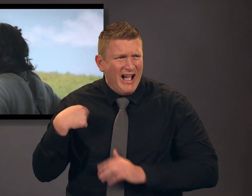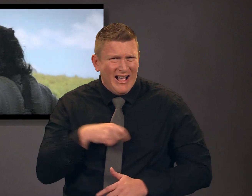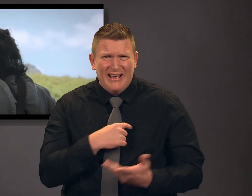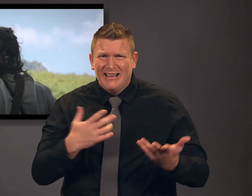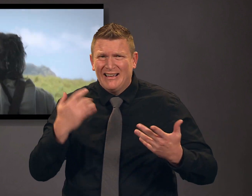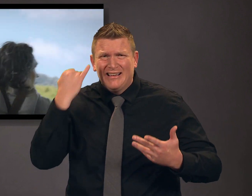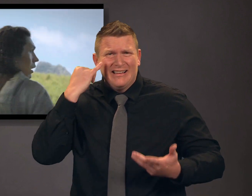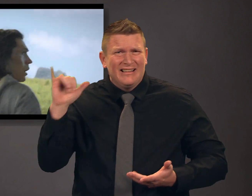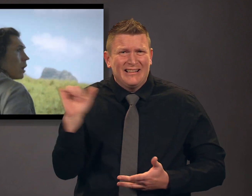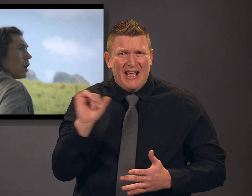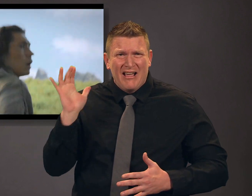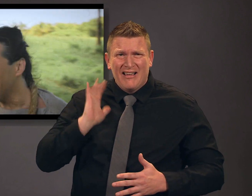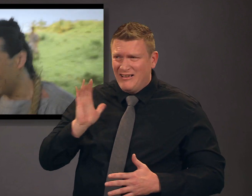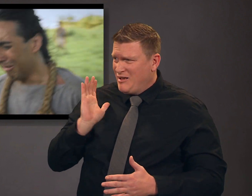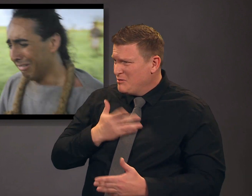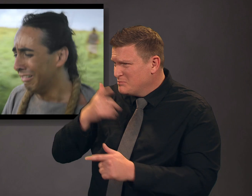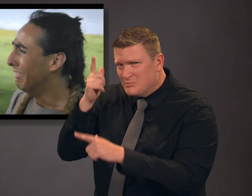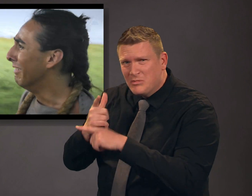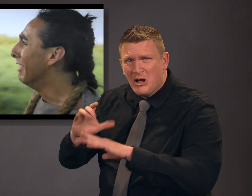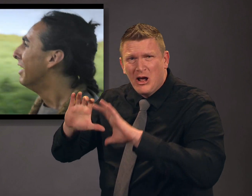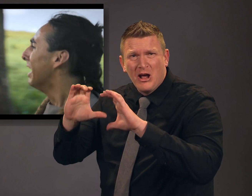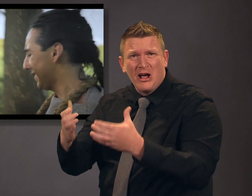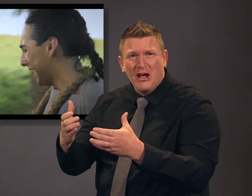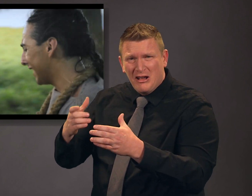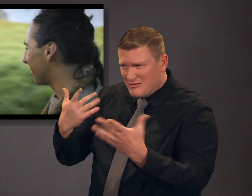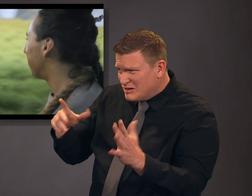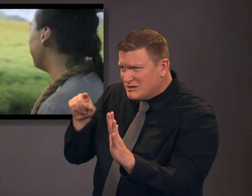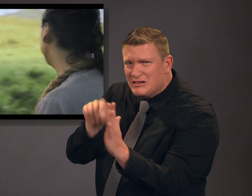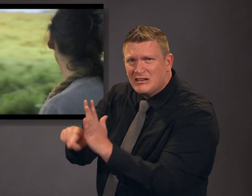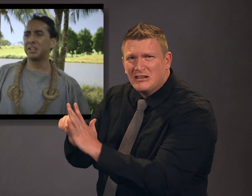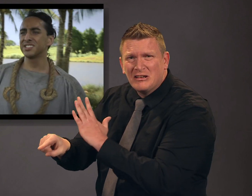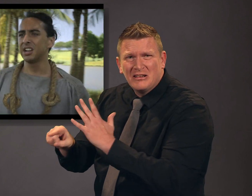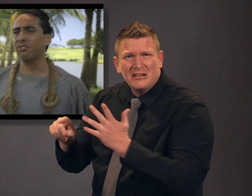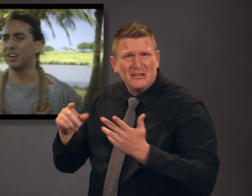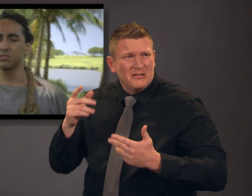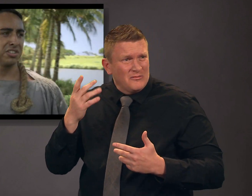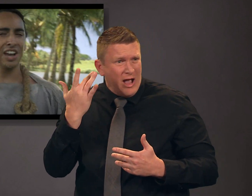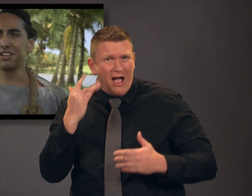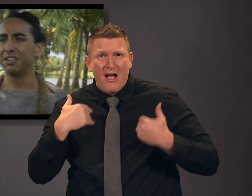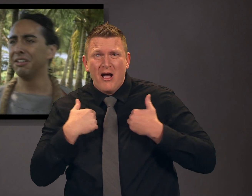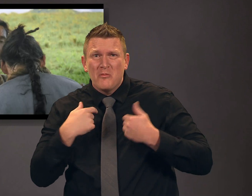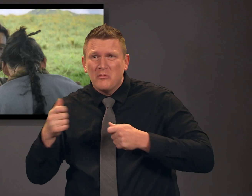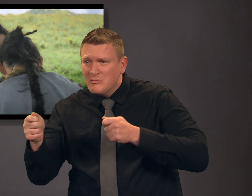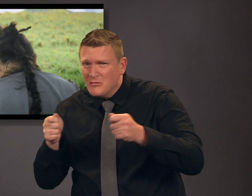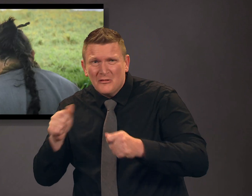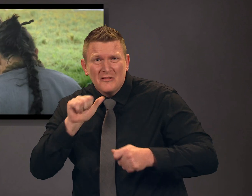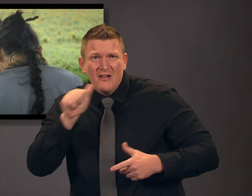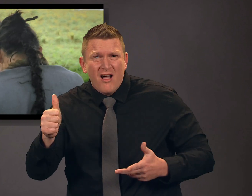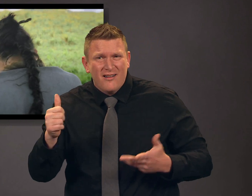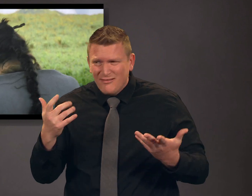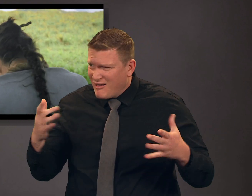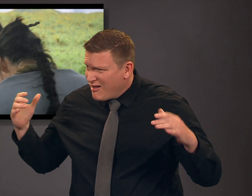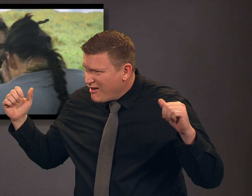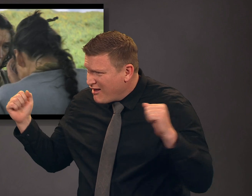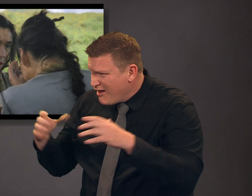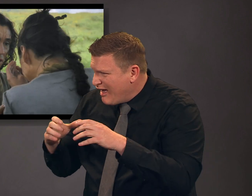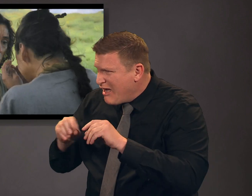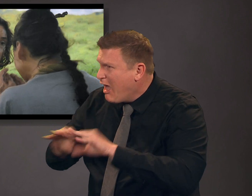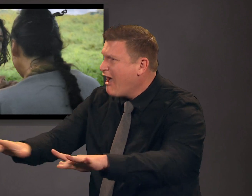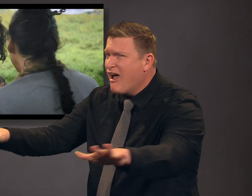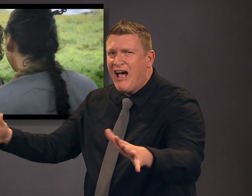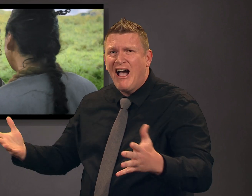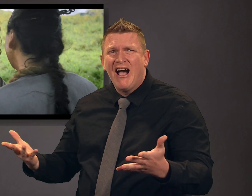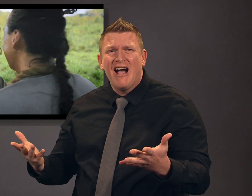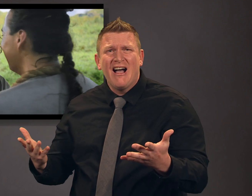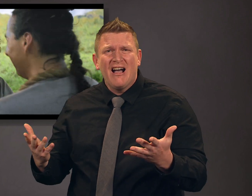The King will slay us, as he has our brethren, because their flocks are scattered. Let us go in search of the flocks,